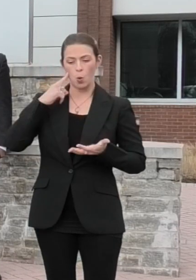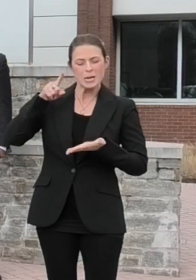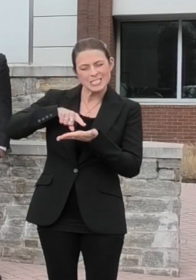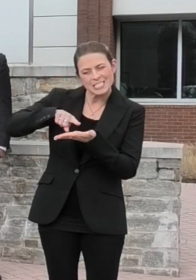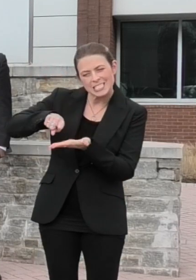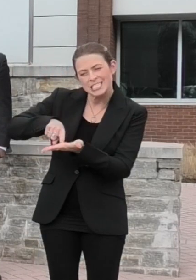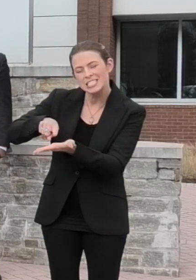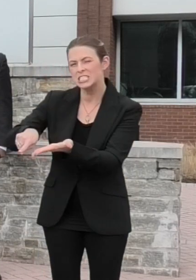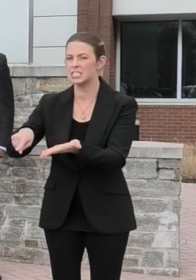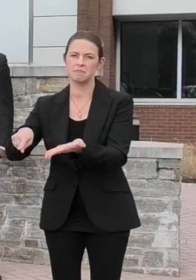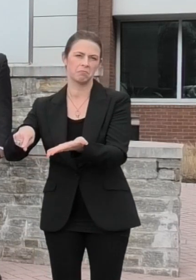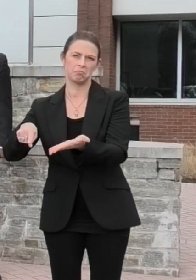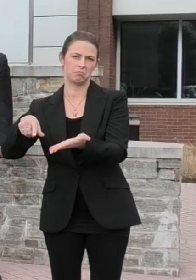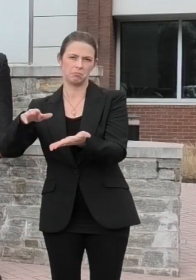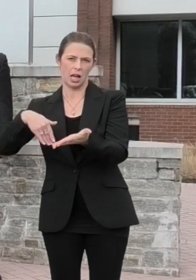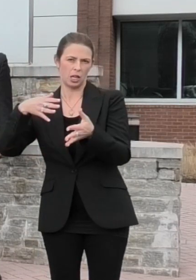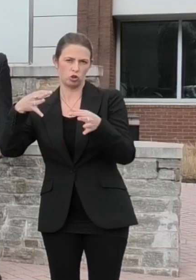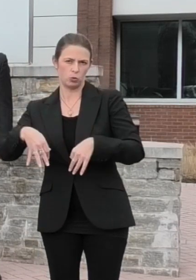investigation to figure that out.